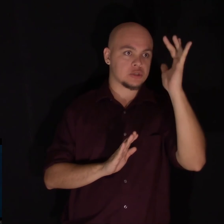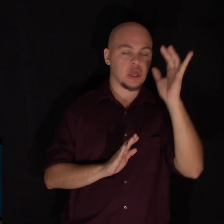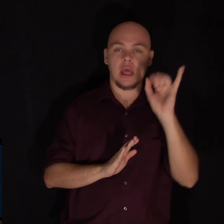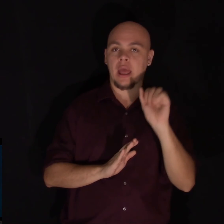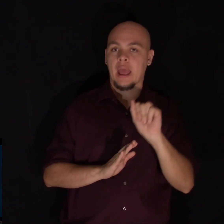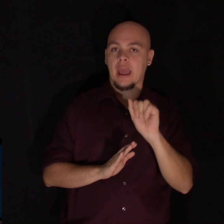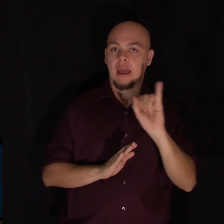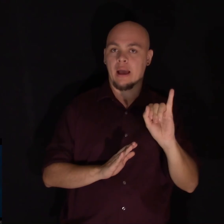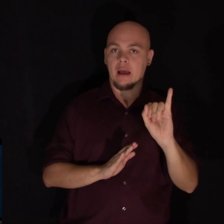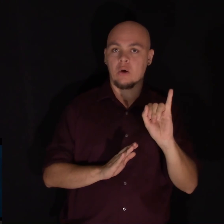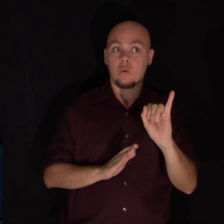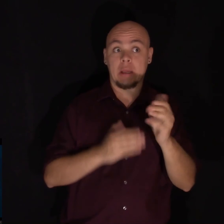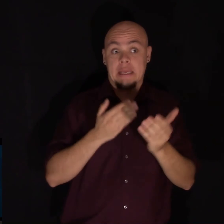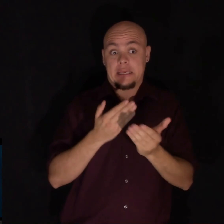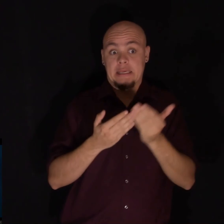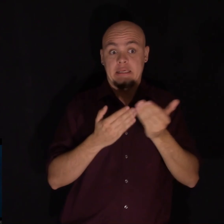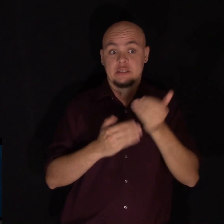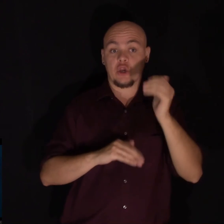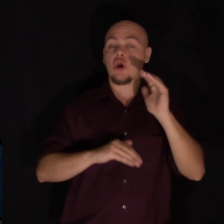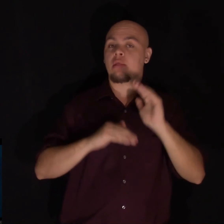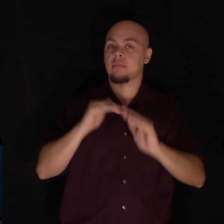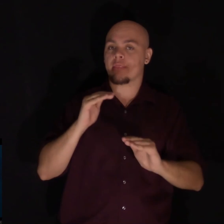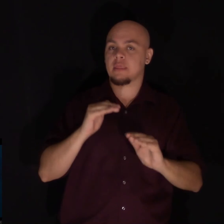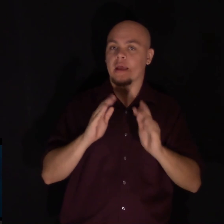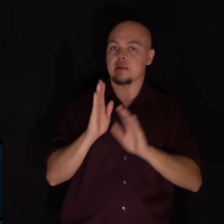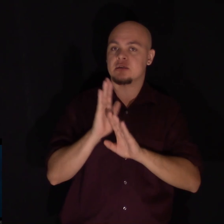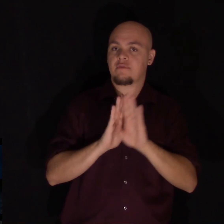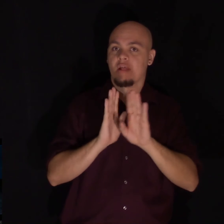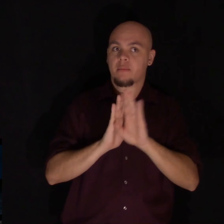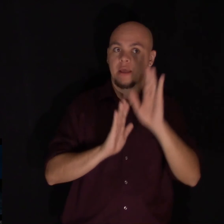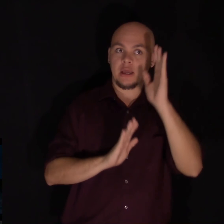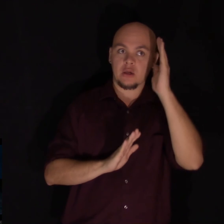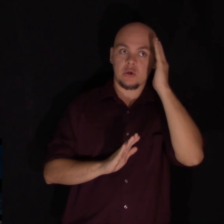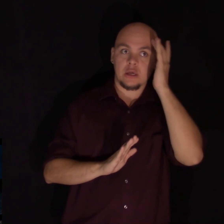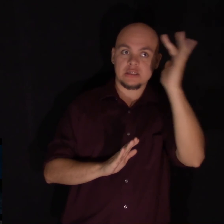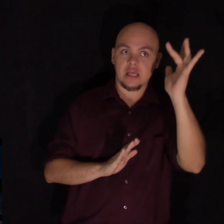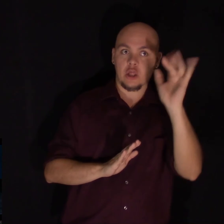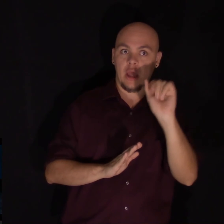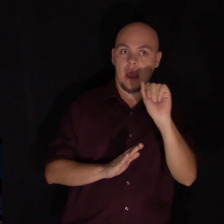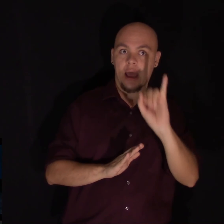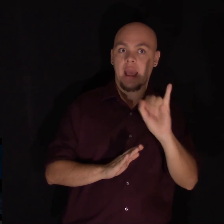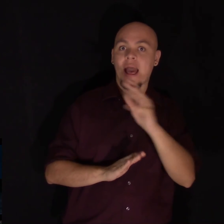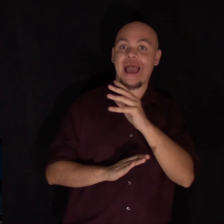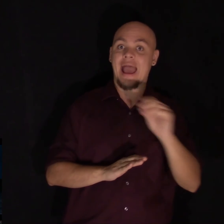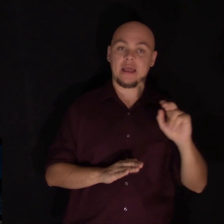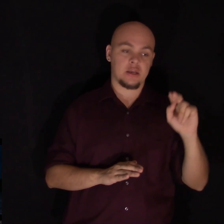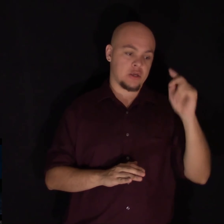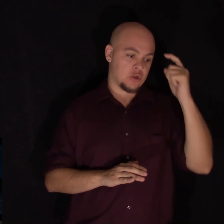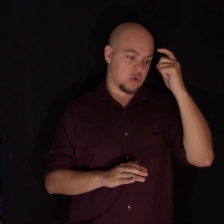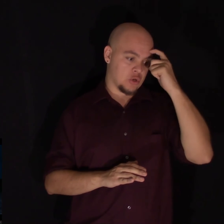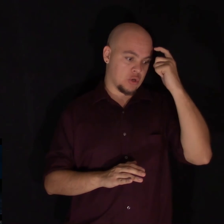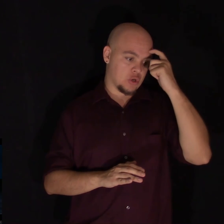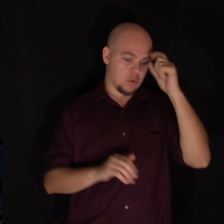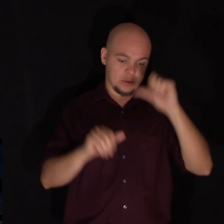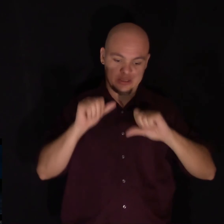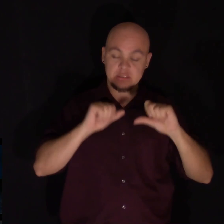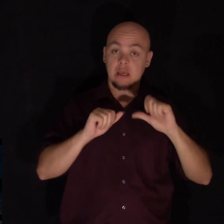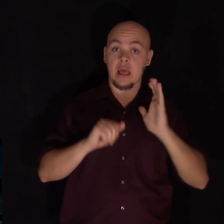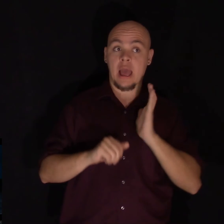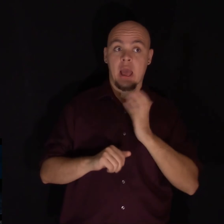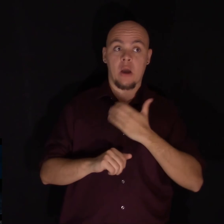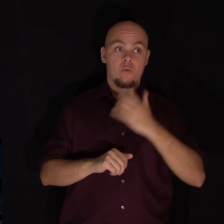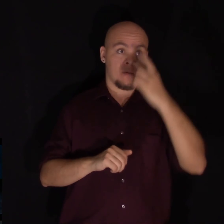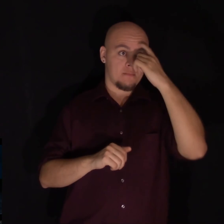seems likely to be easier than building superintelligent AI and having a completed neuroscience that allows us to seamlessly integrate our minds with